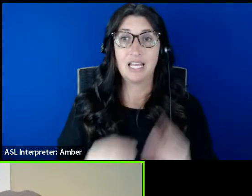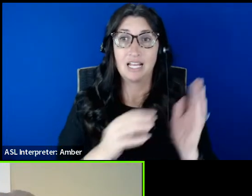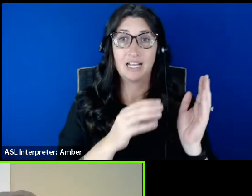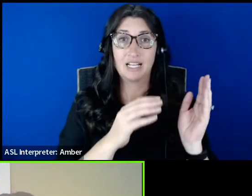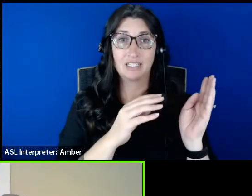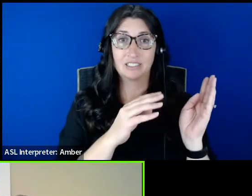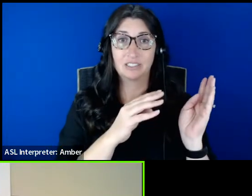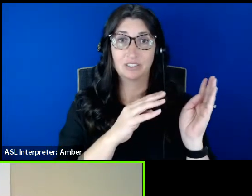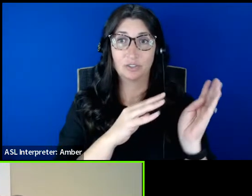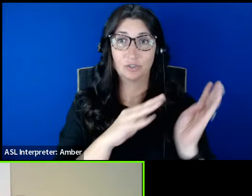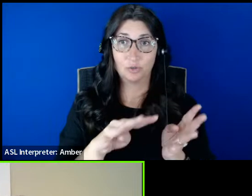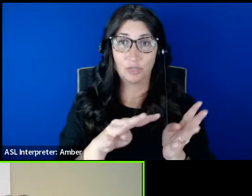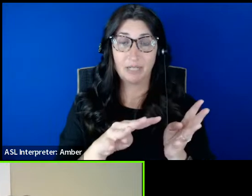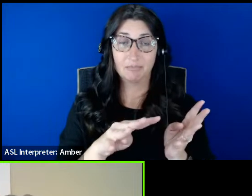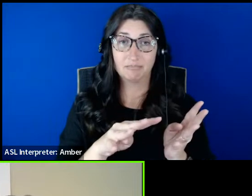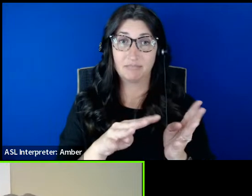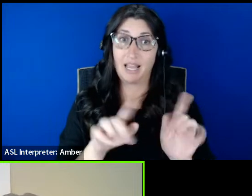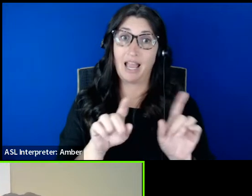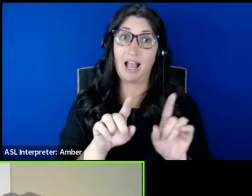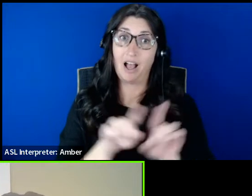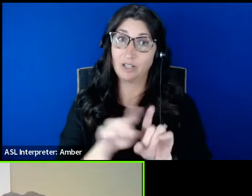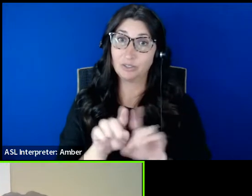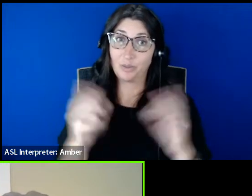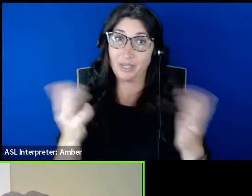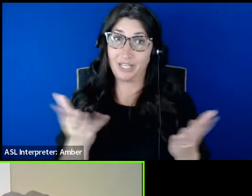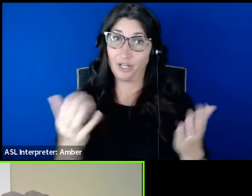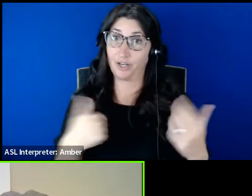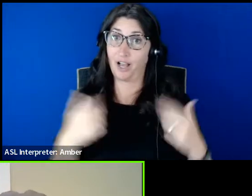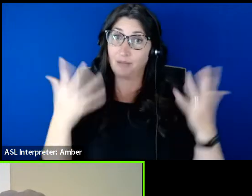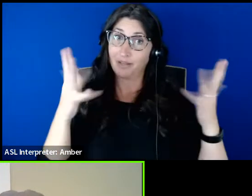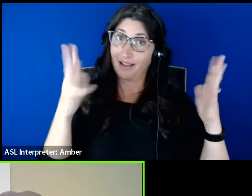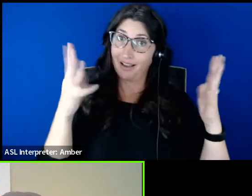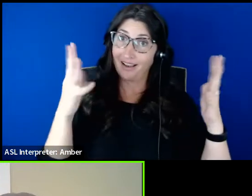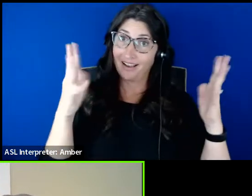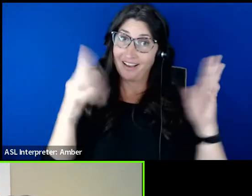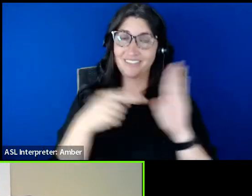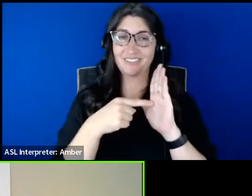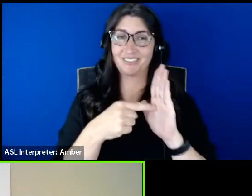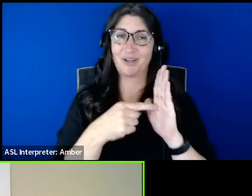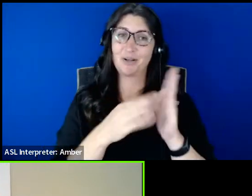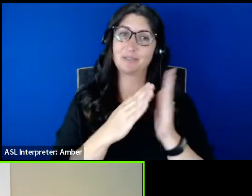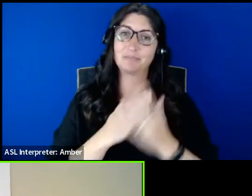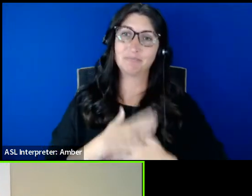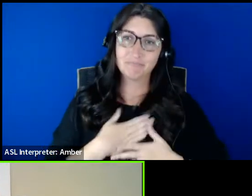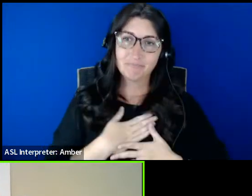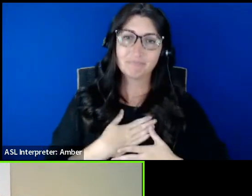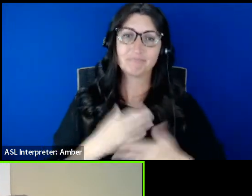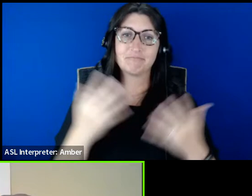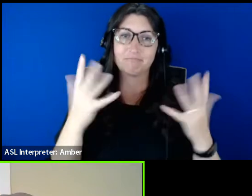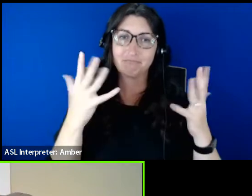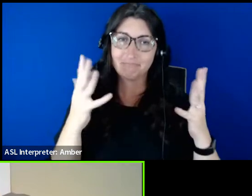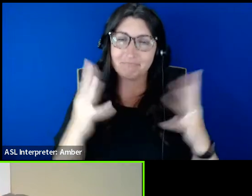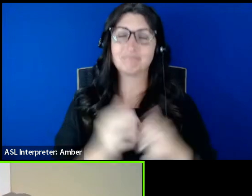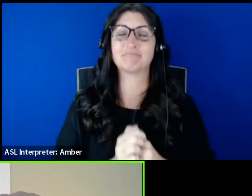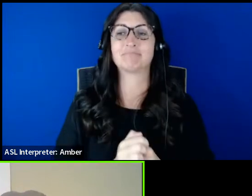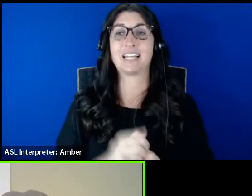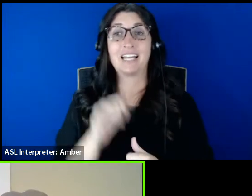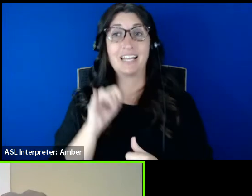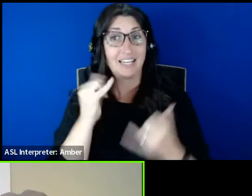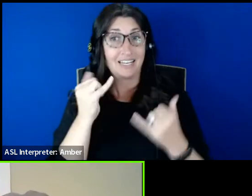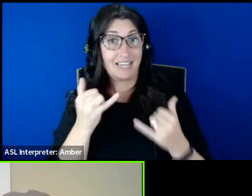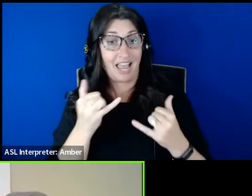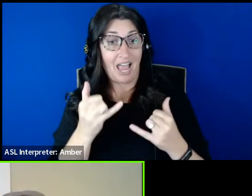as well as here, I'm going to do it right here, is show our appreciation so much. Now, this is the part where we get to